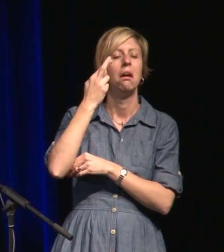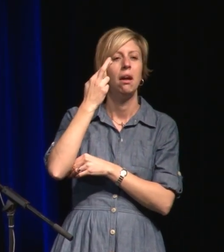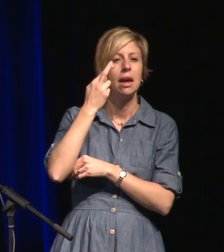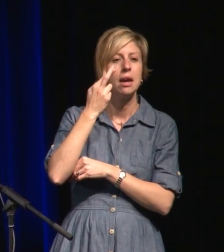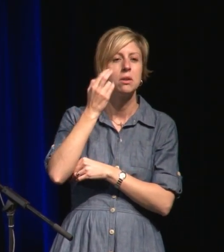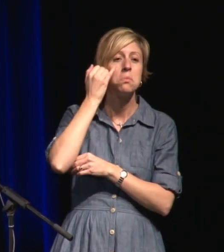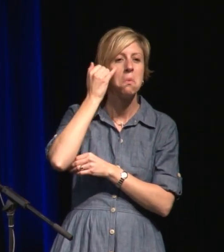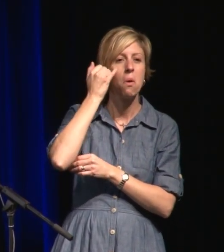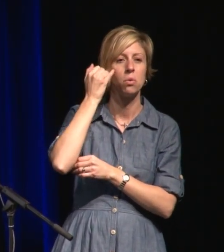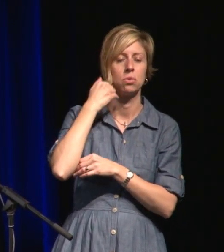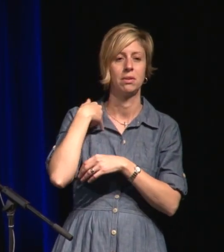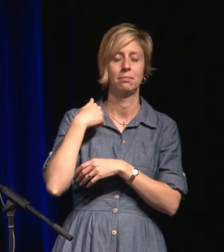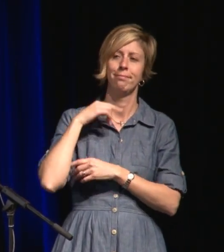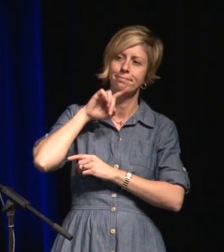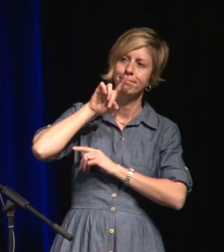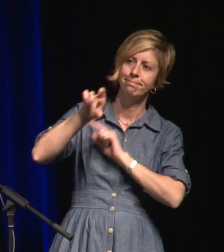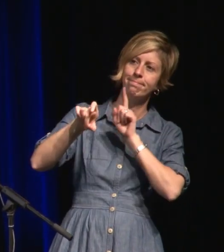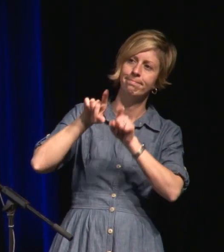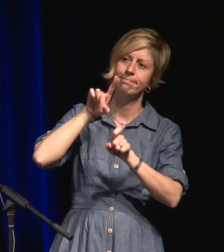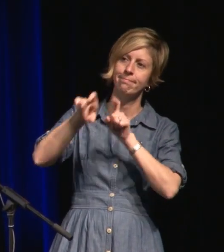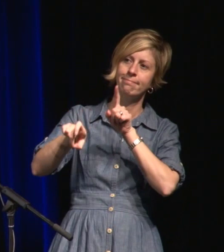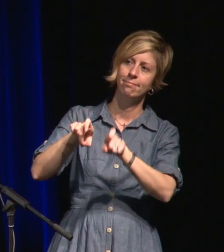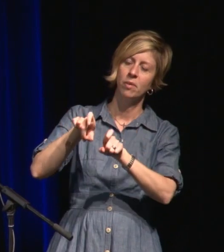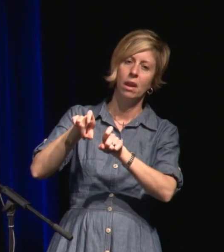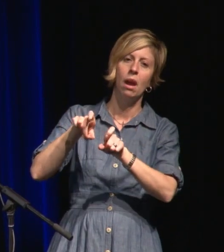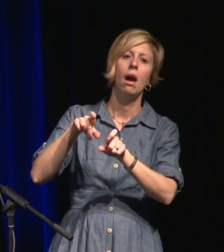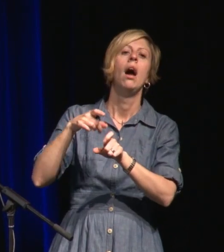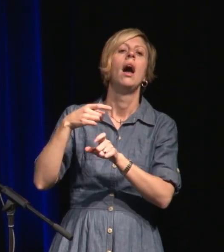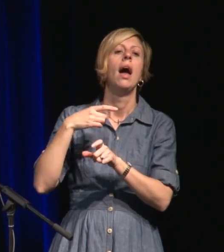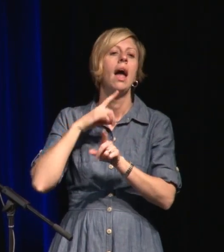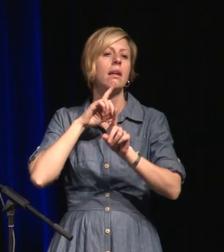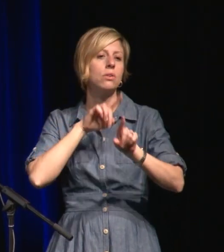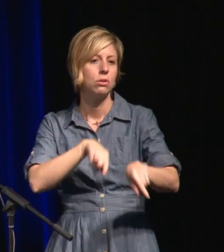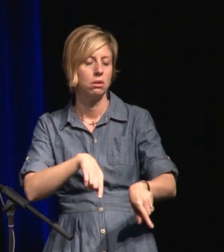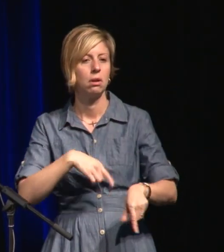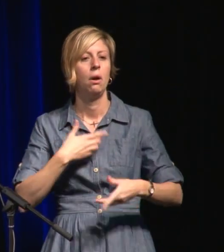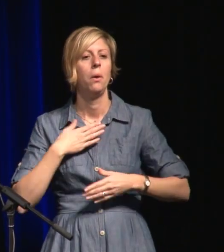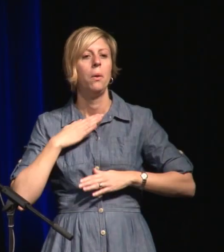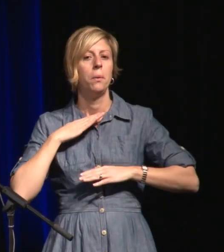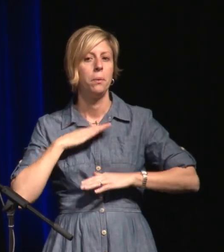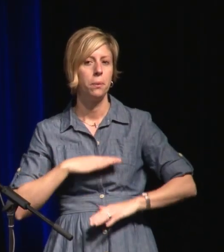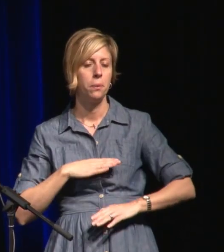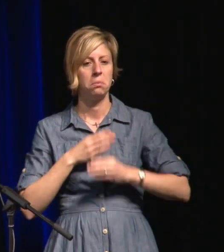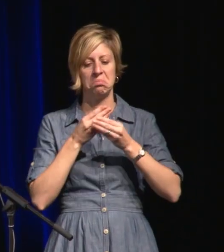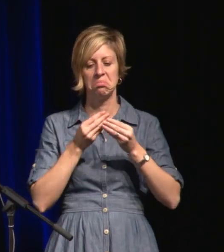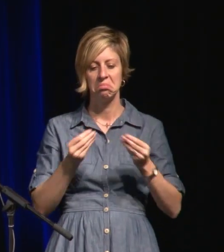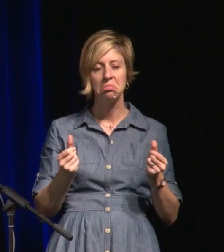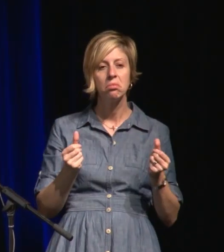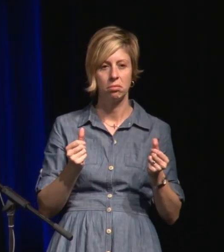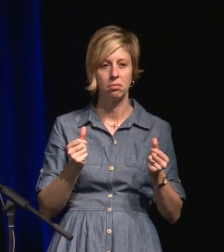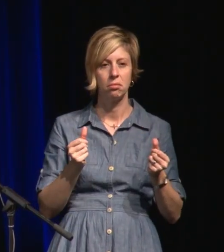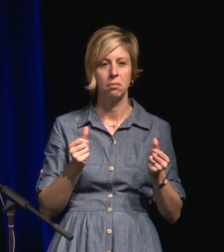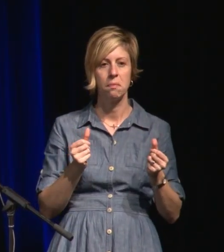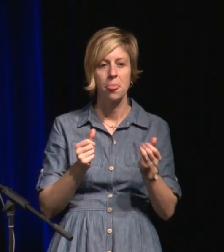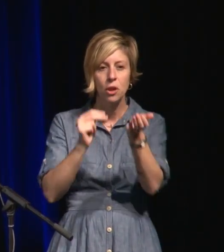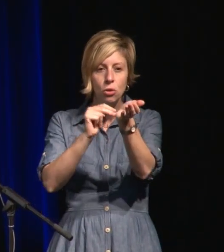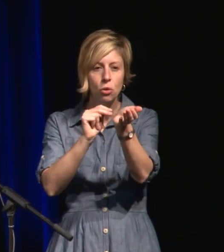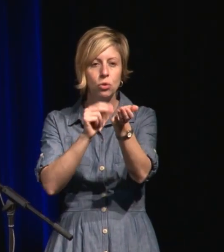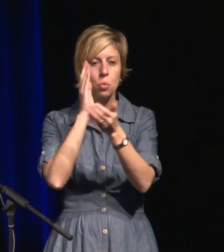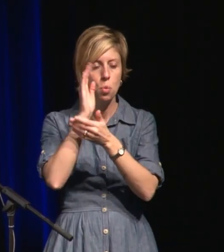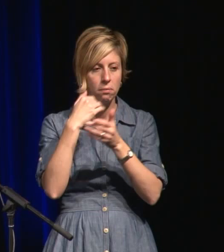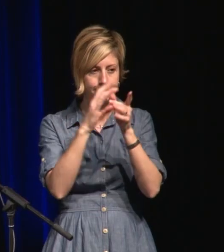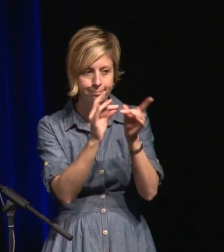questions. She felt a little better when the nurses would take the time to answer her questions and explain what was